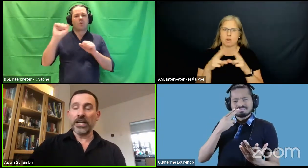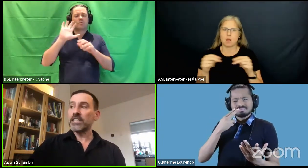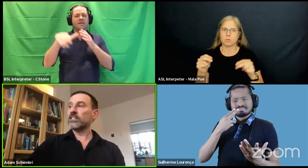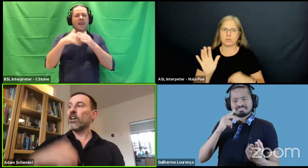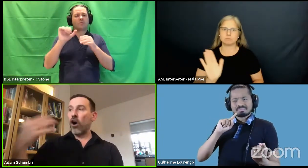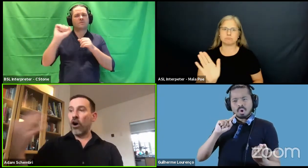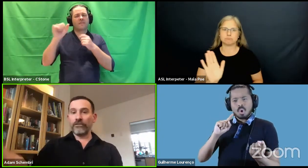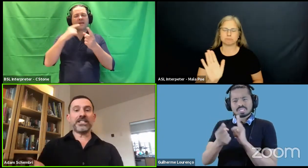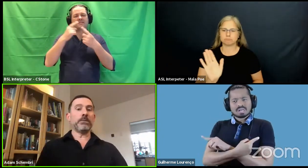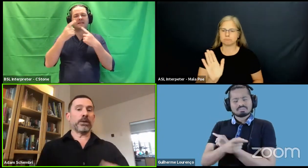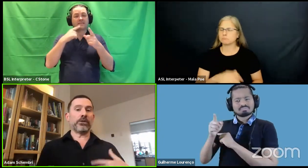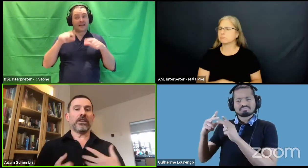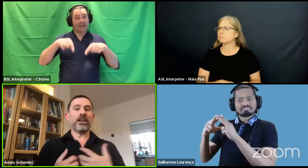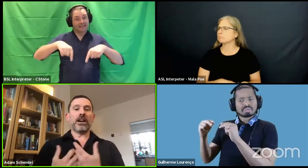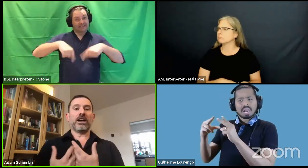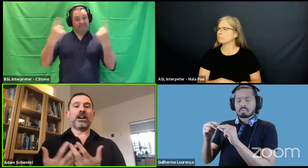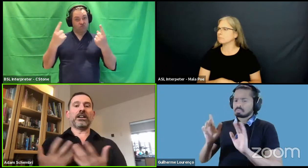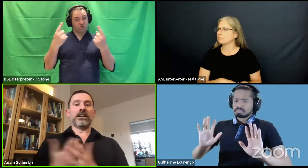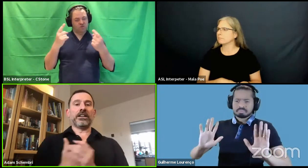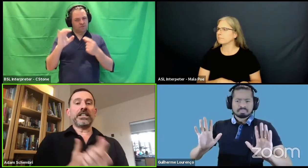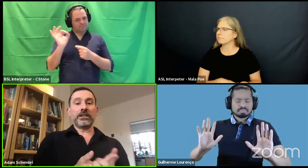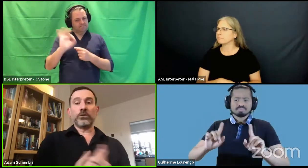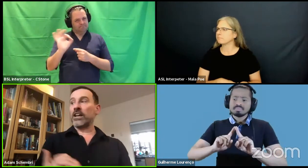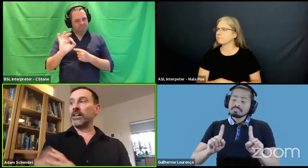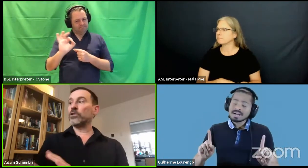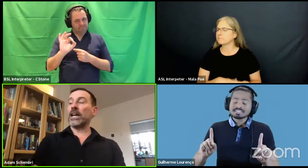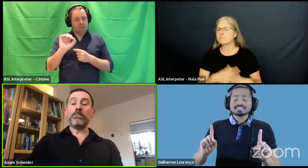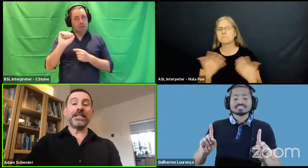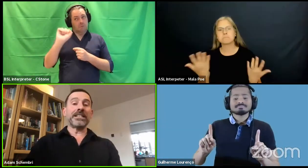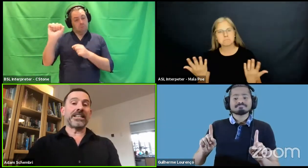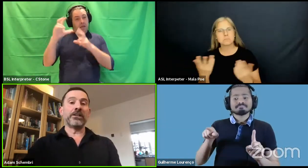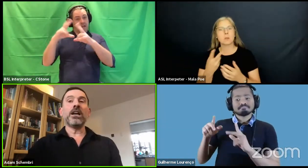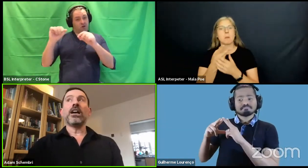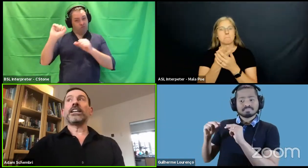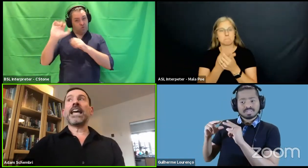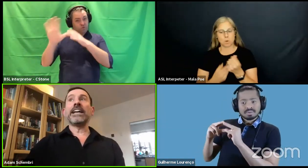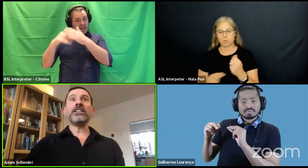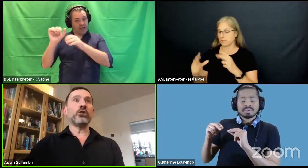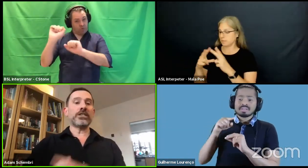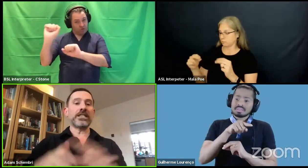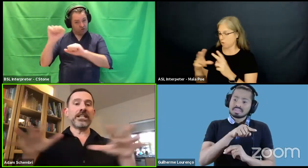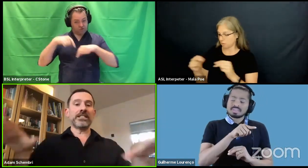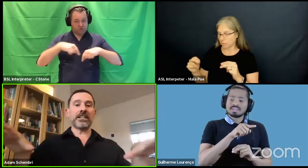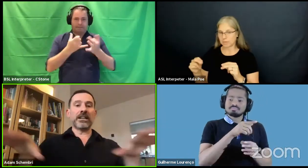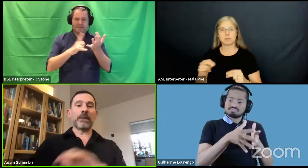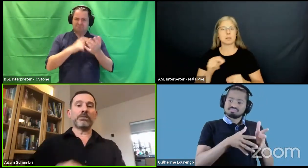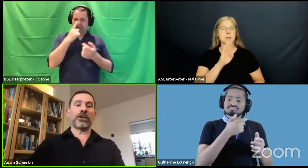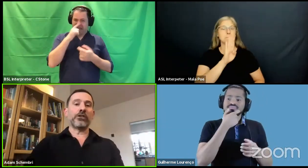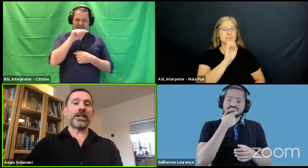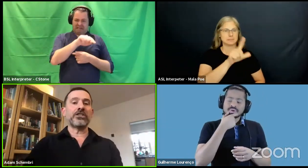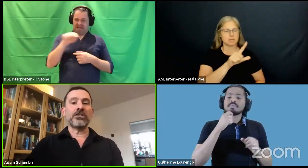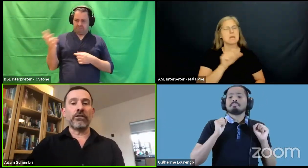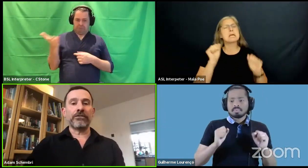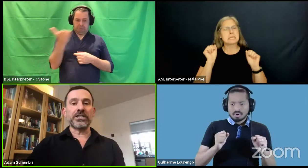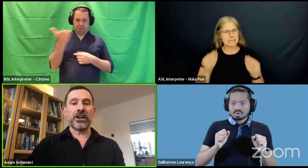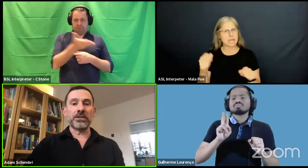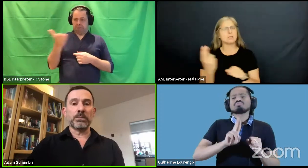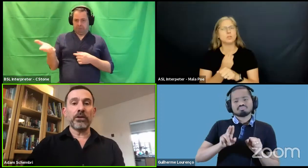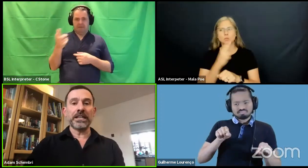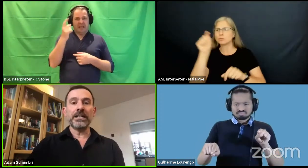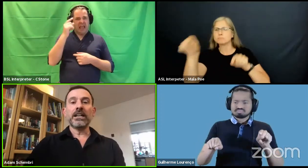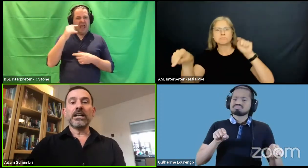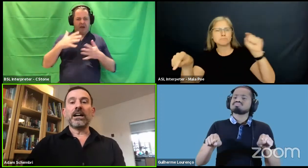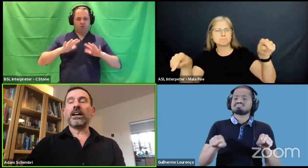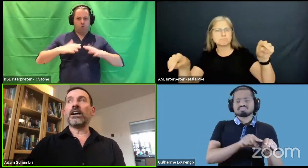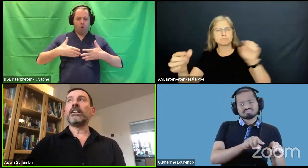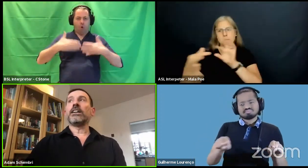to suggest, obviously both Nicaraguan Sign Language and BSL can use these abstract locations off the signer's